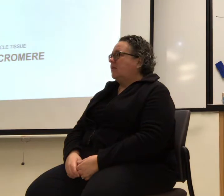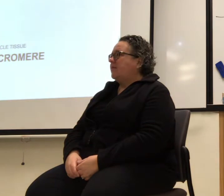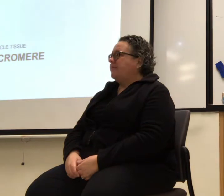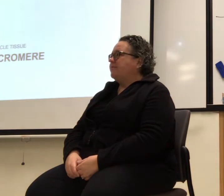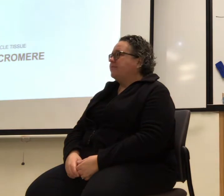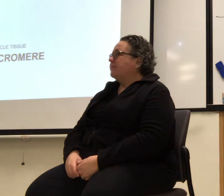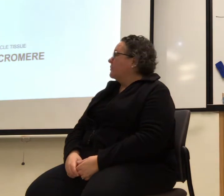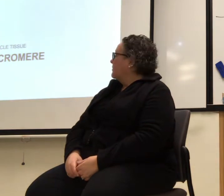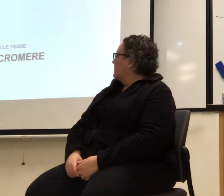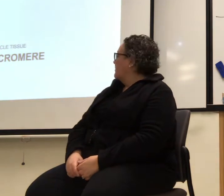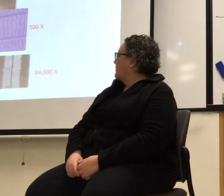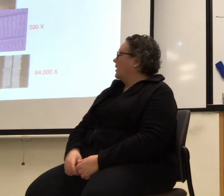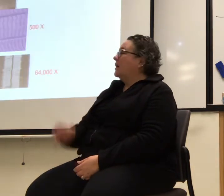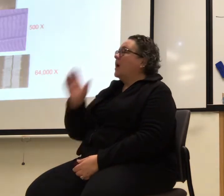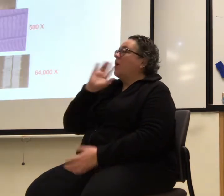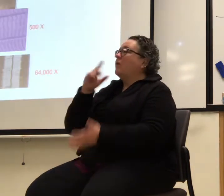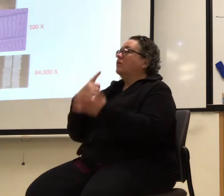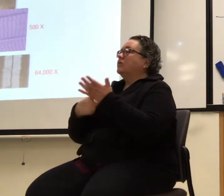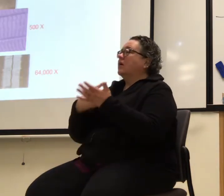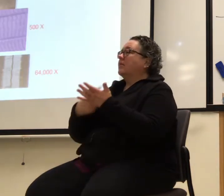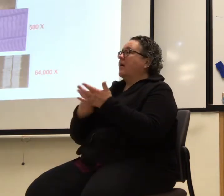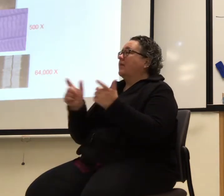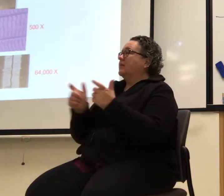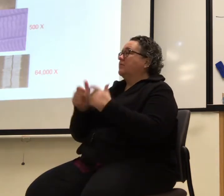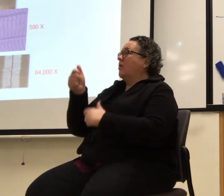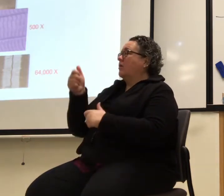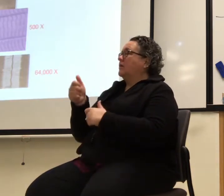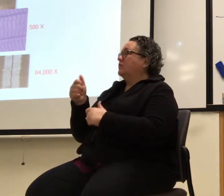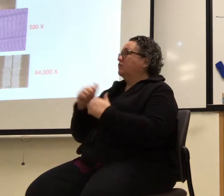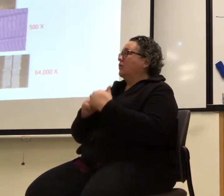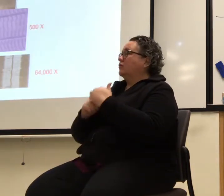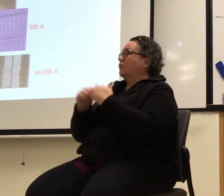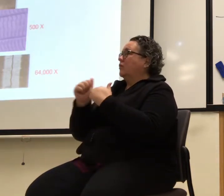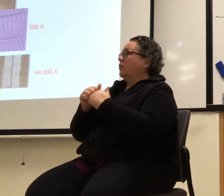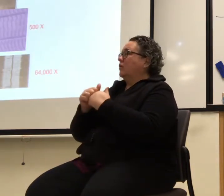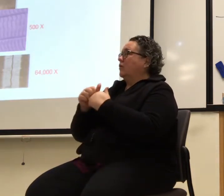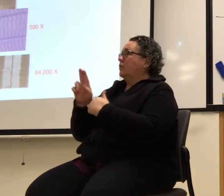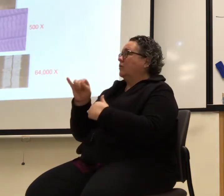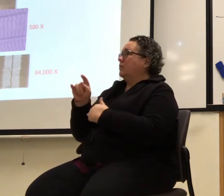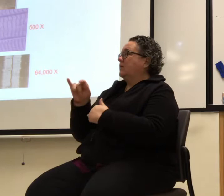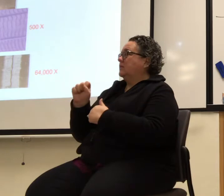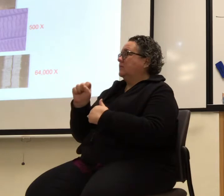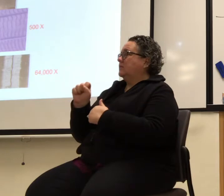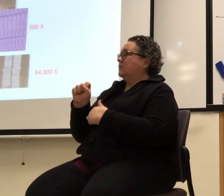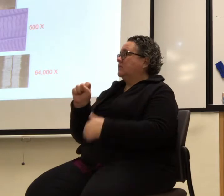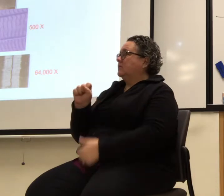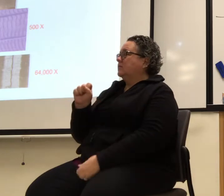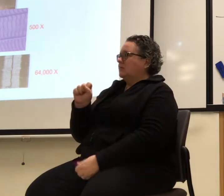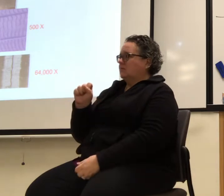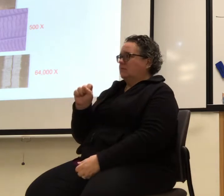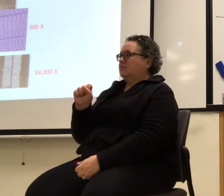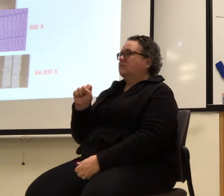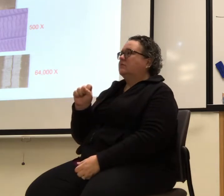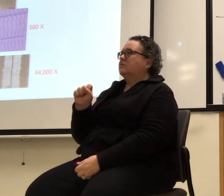I want to talk about the smallest structural unit, the sarcomere. Moving on.